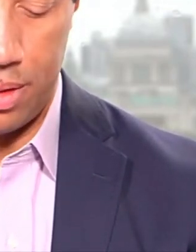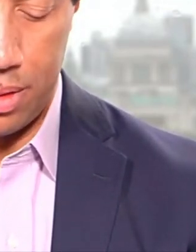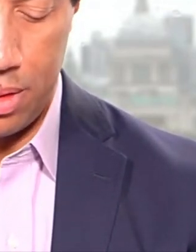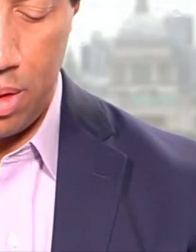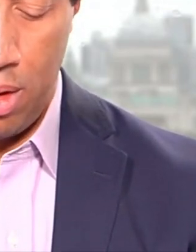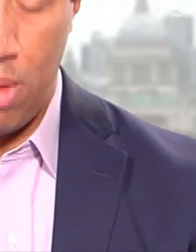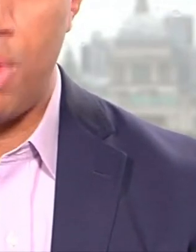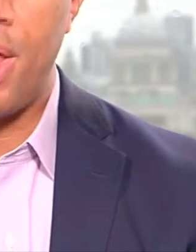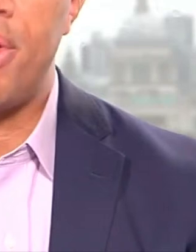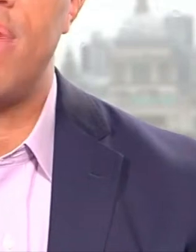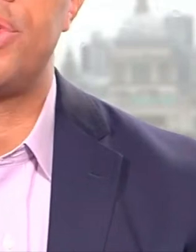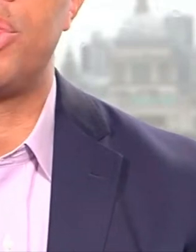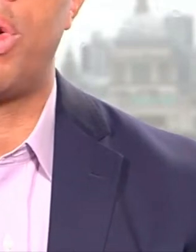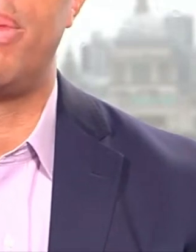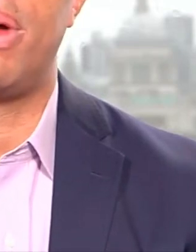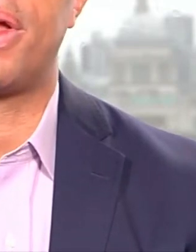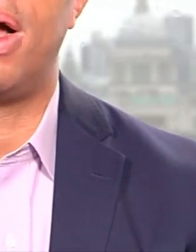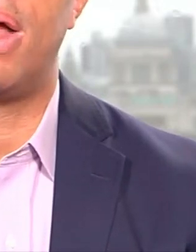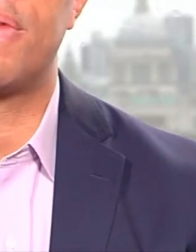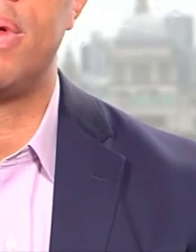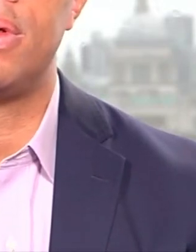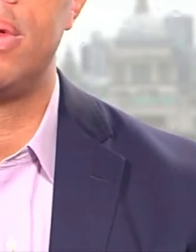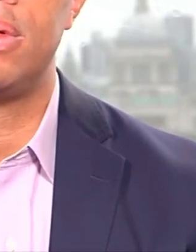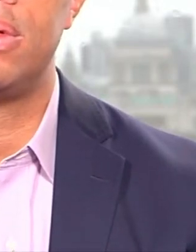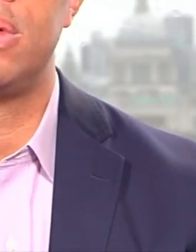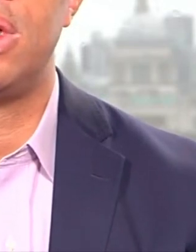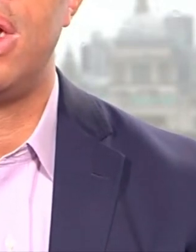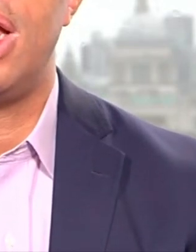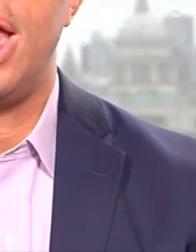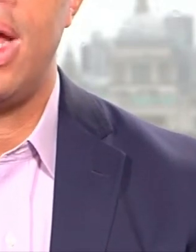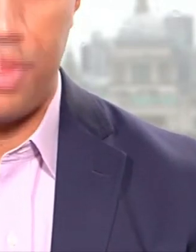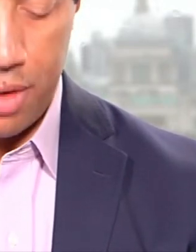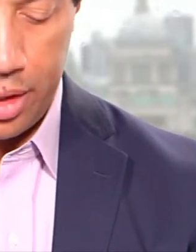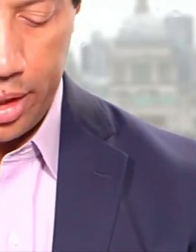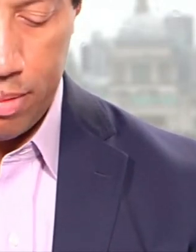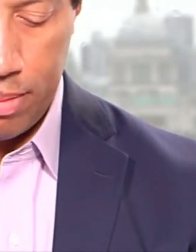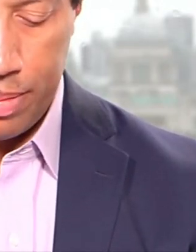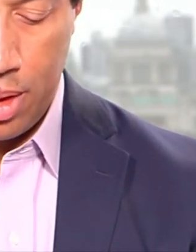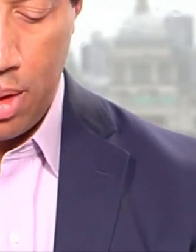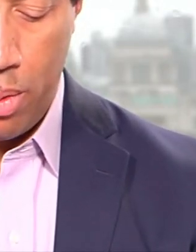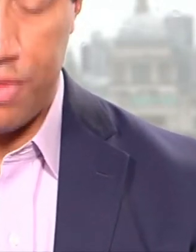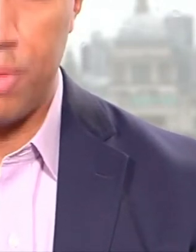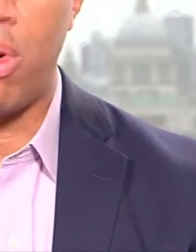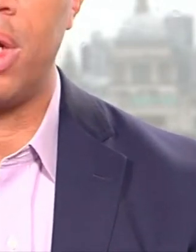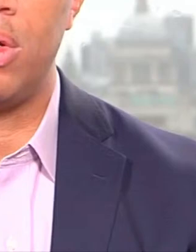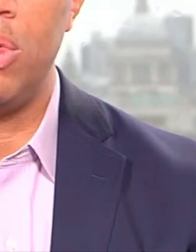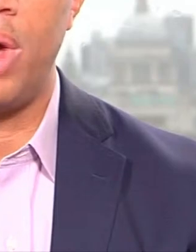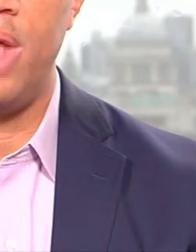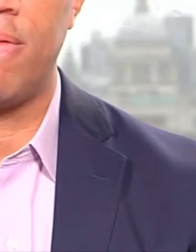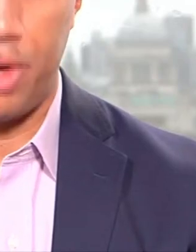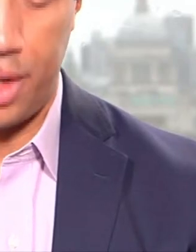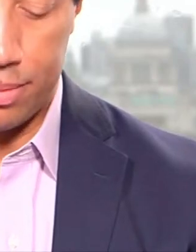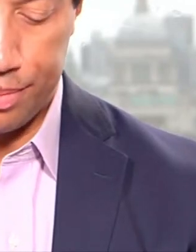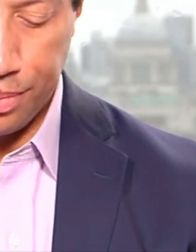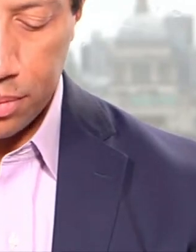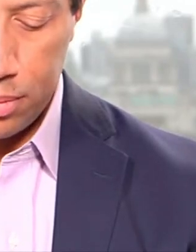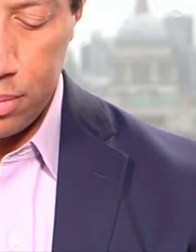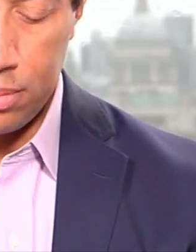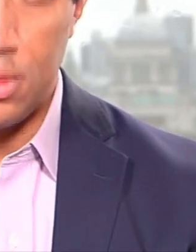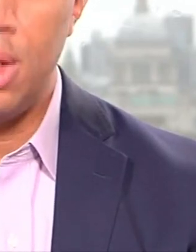beyond, without having to worry about workers. And thirdly, we are supporting new ways of